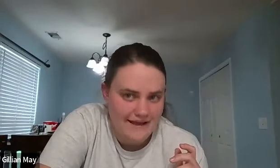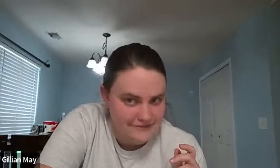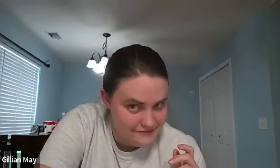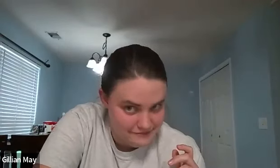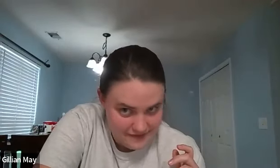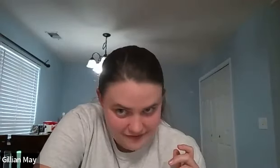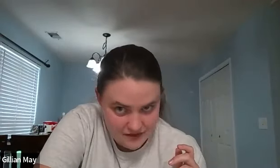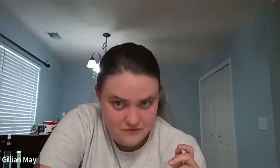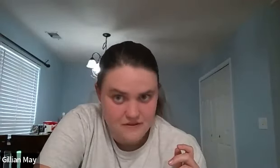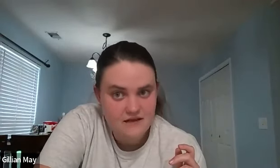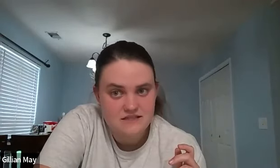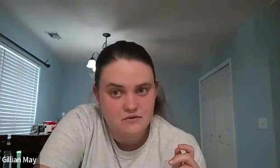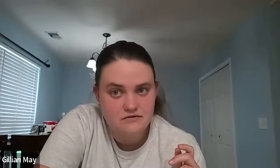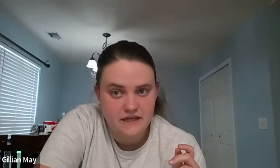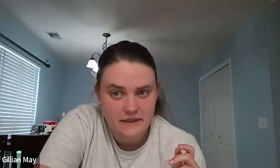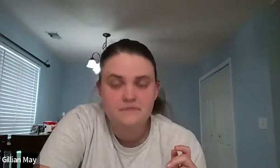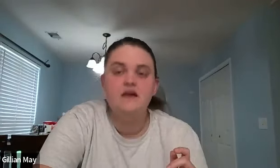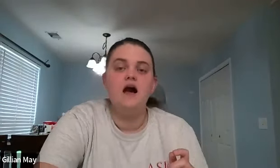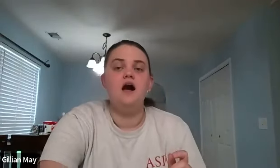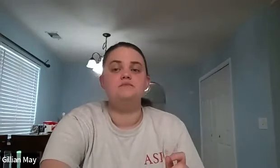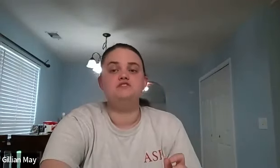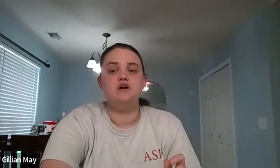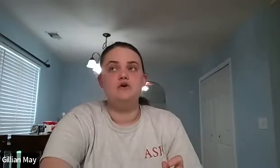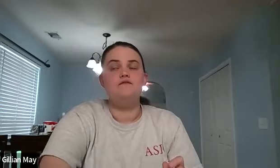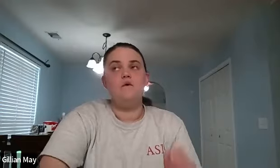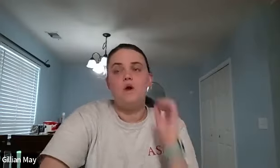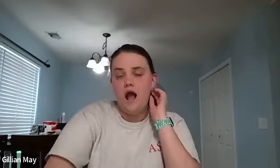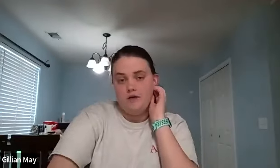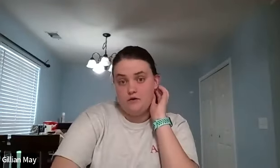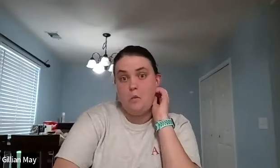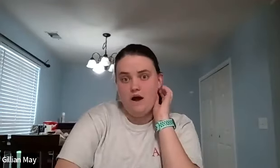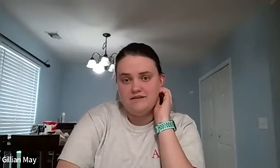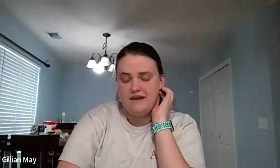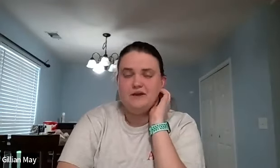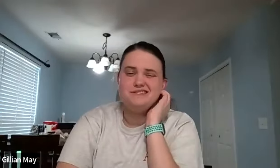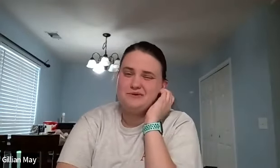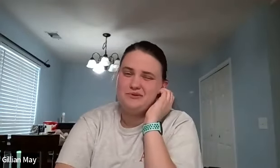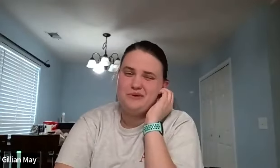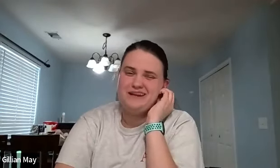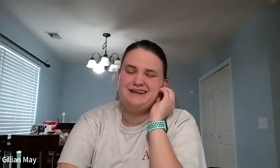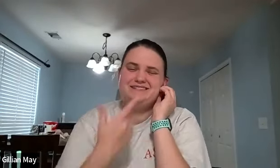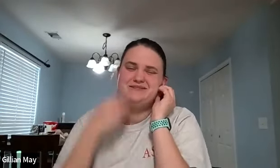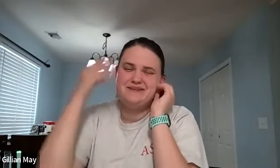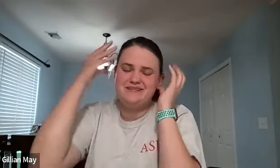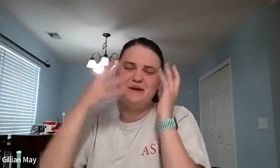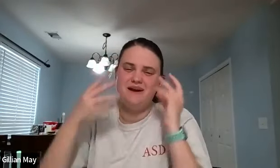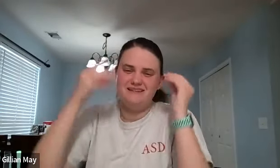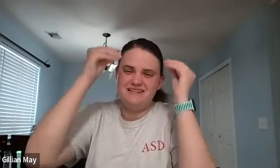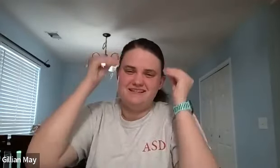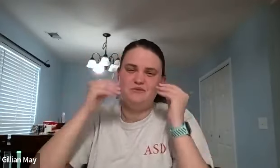wife. Thank you for that, because I will forget. So for wife, I know I start with the women. It's just like, that's my mindset. It's always